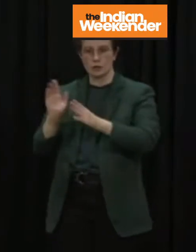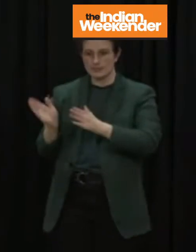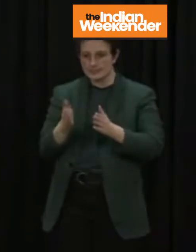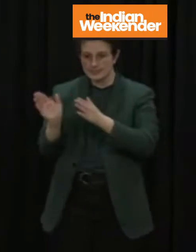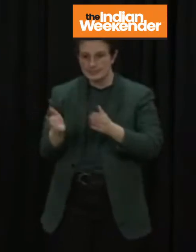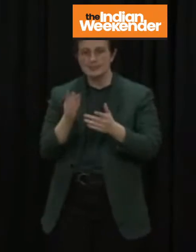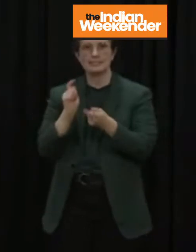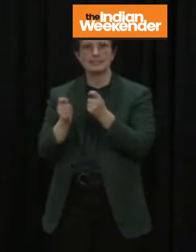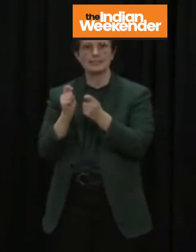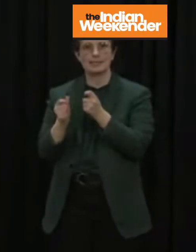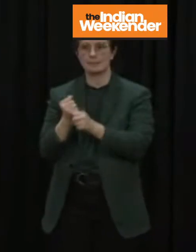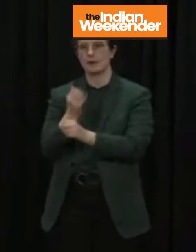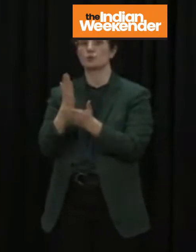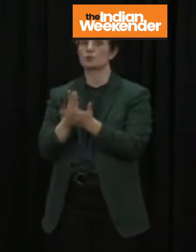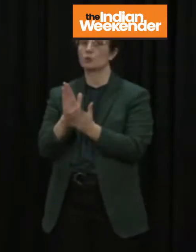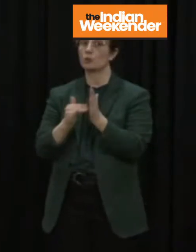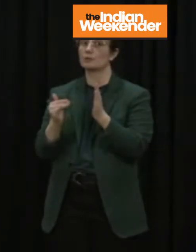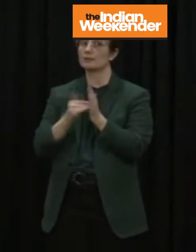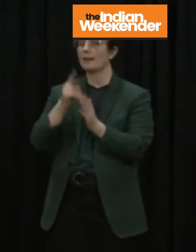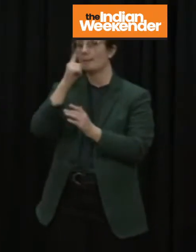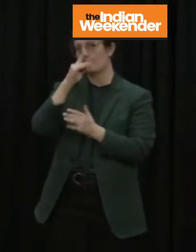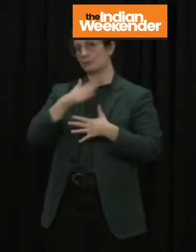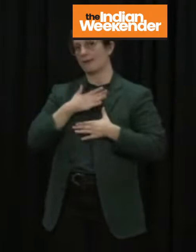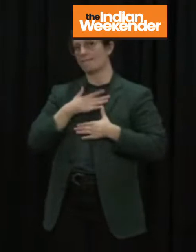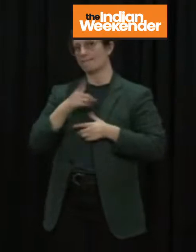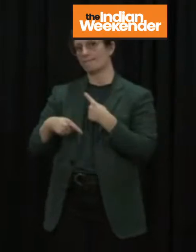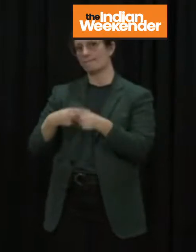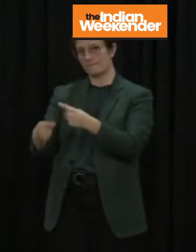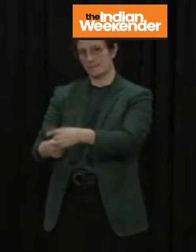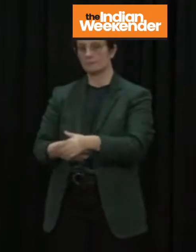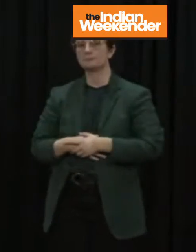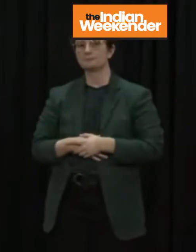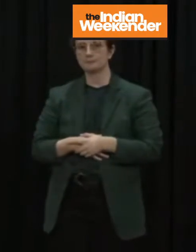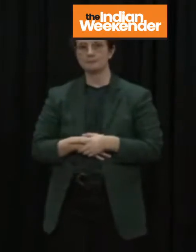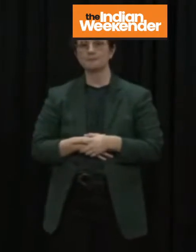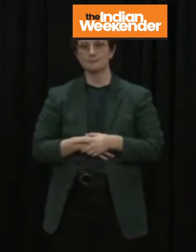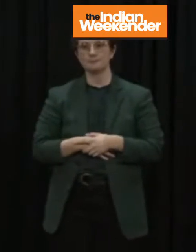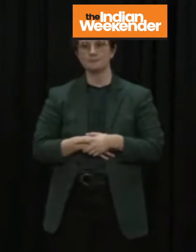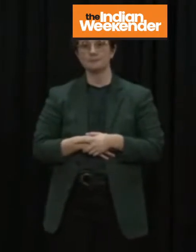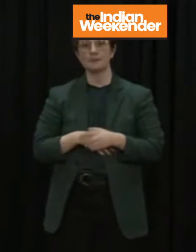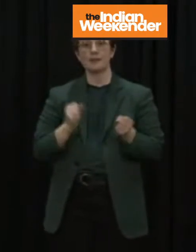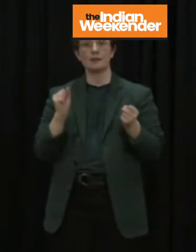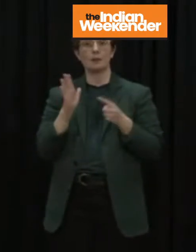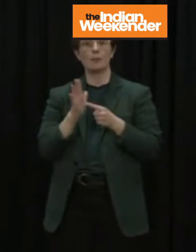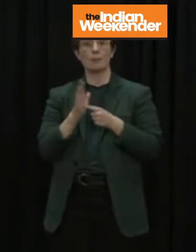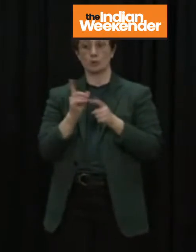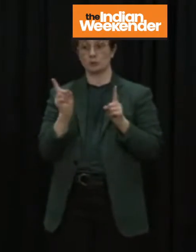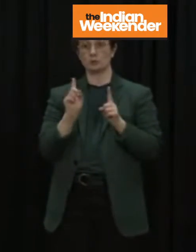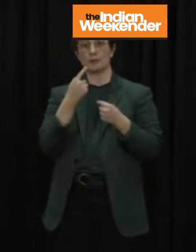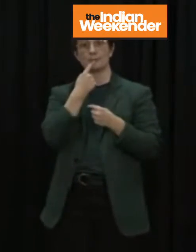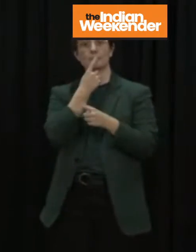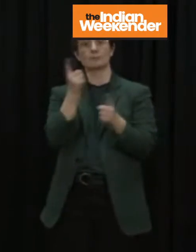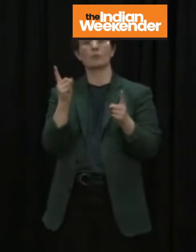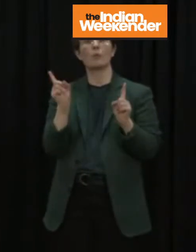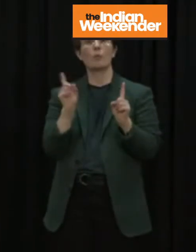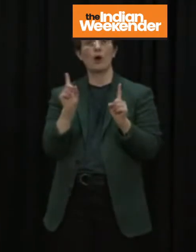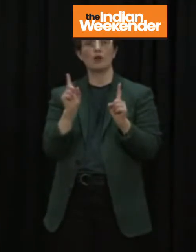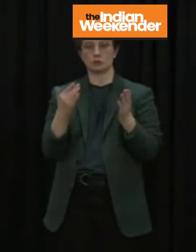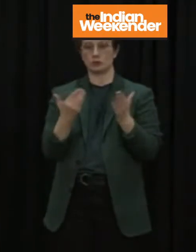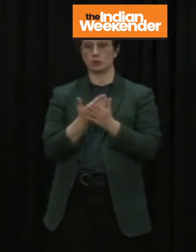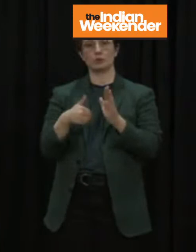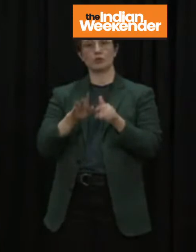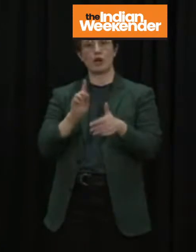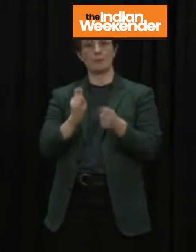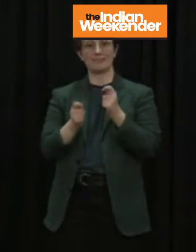key themes in the report we're releasing today is how we adopt and test and use testing innovations. Rapid antigen testing